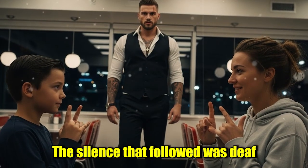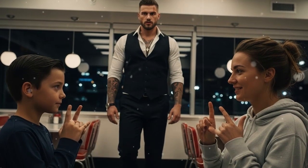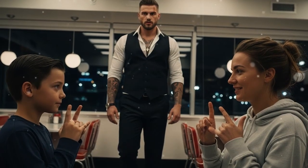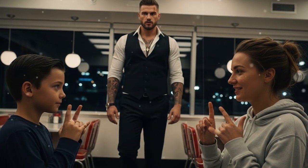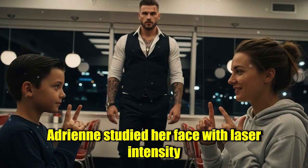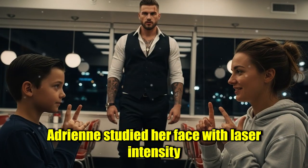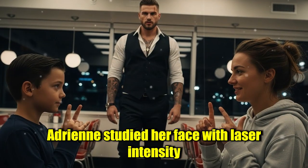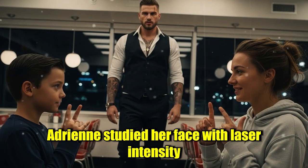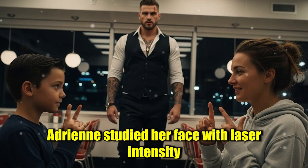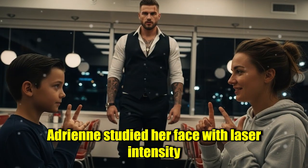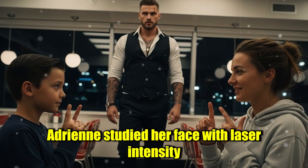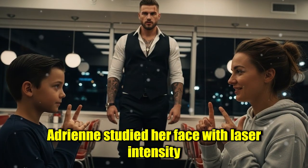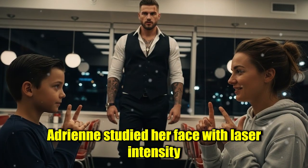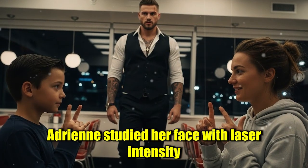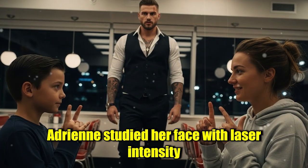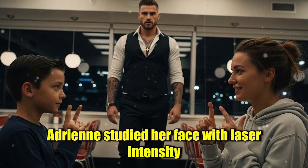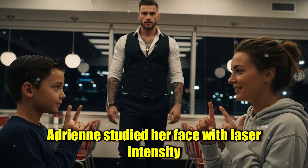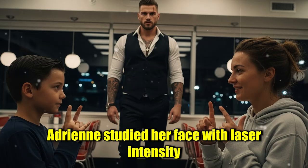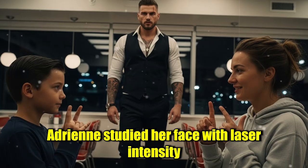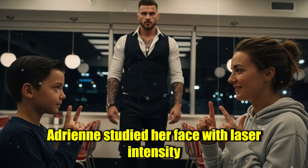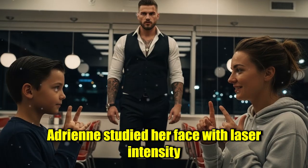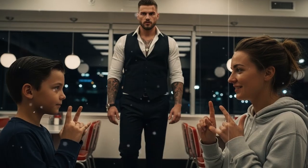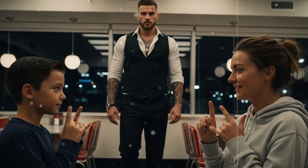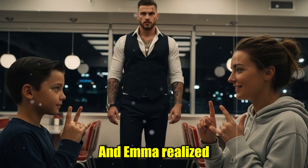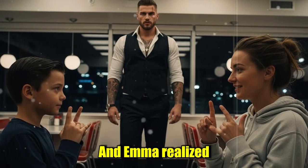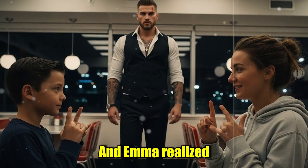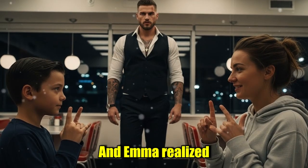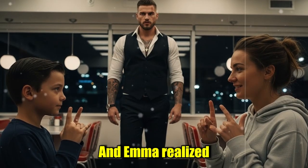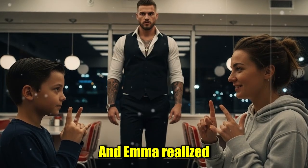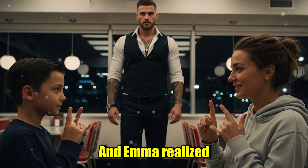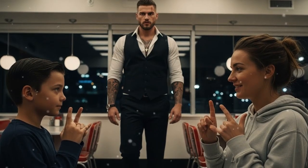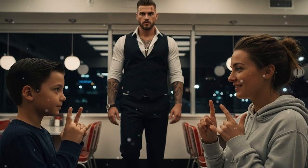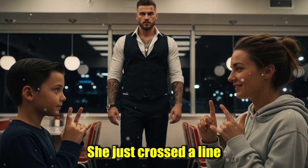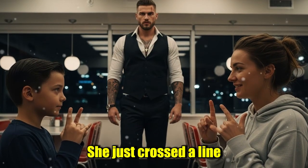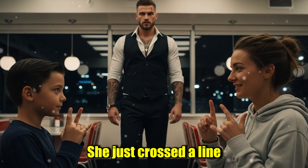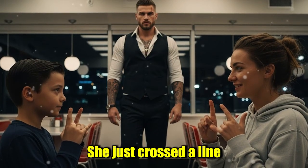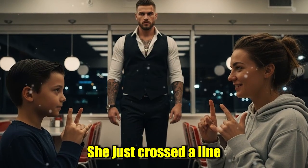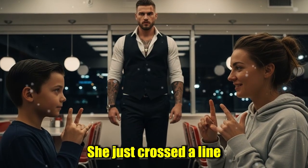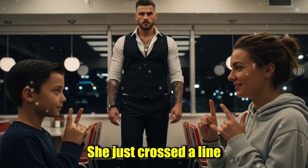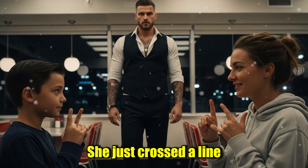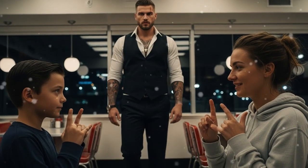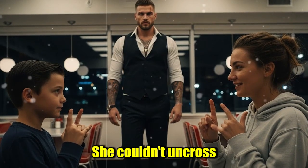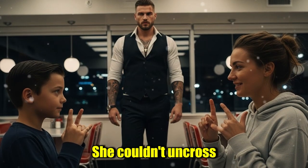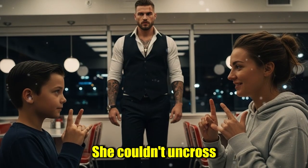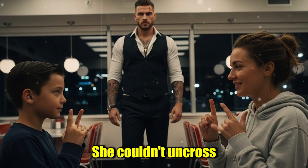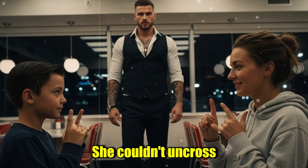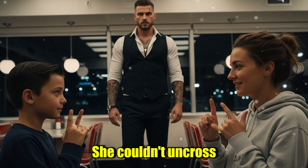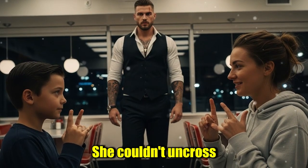deafening. Adrian studied her face with laser intensity, and Emma realized she'd just crossed a line she couldn't